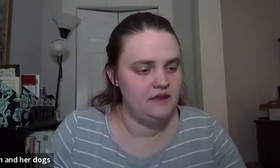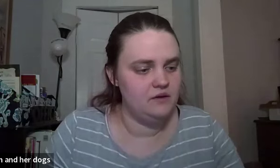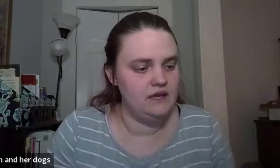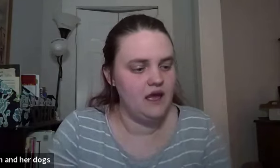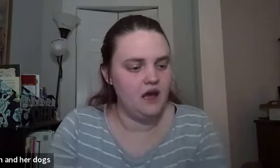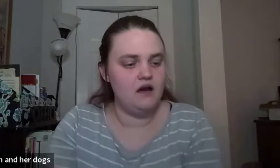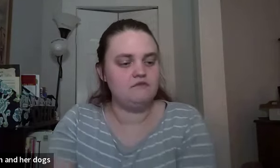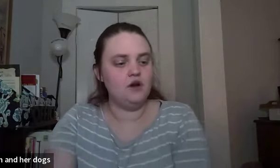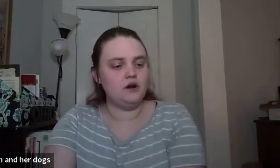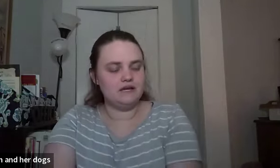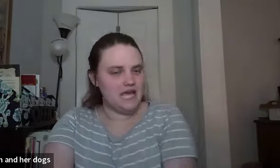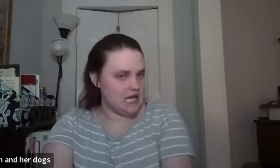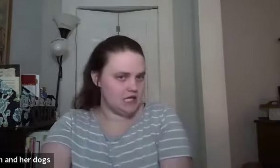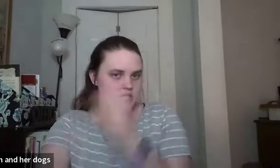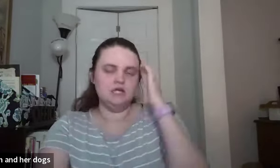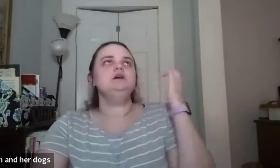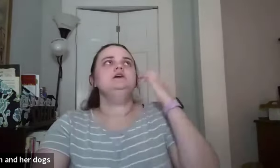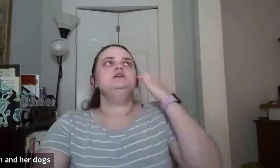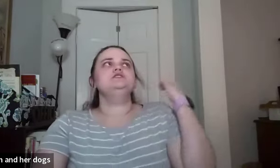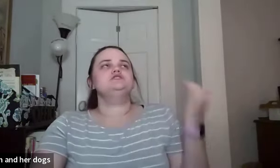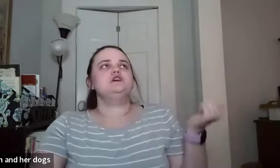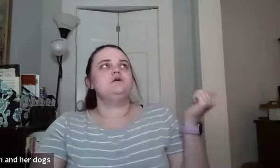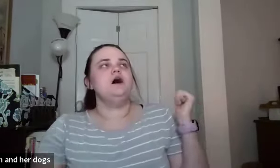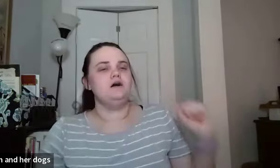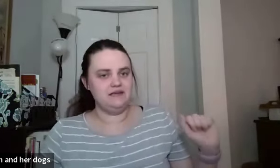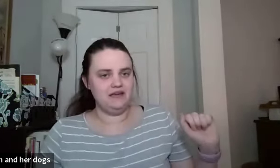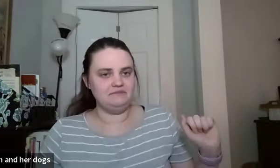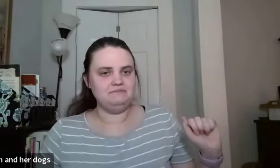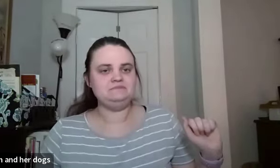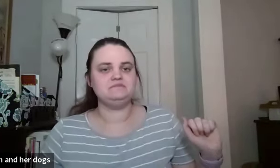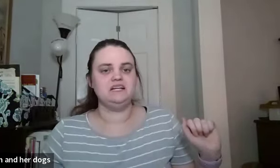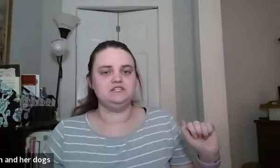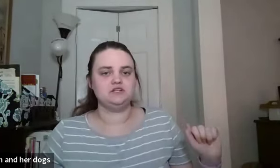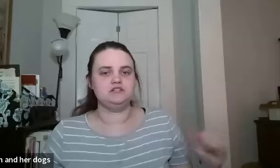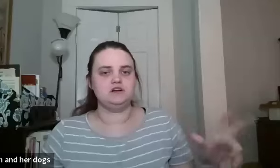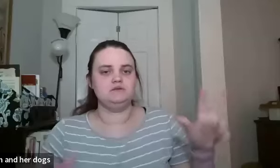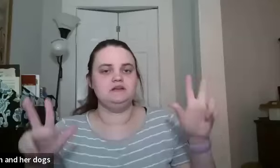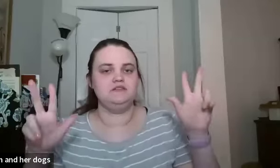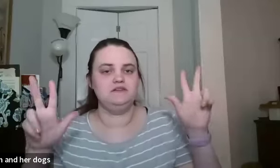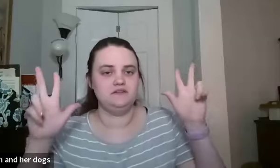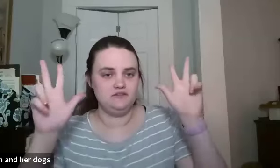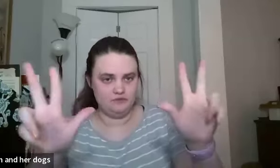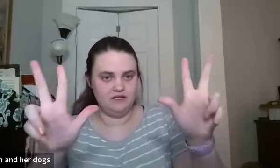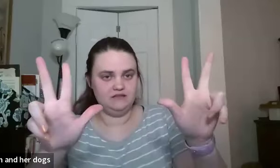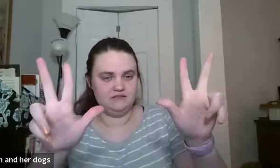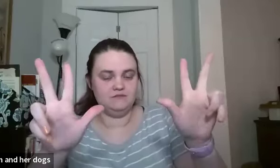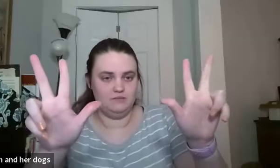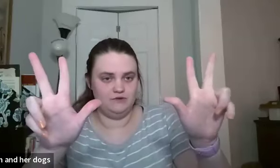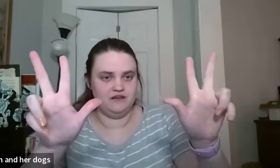Then we have hurricane. So hurricane is you're going to start with 3s on both